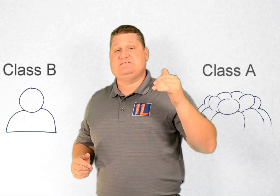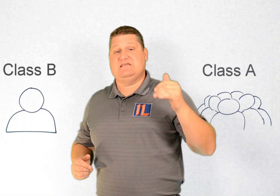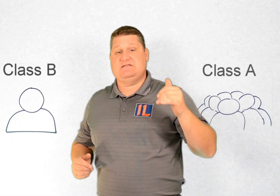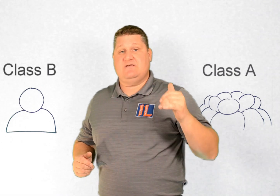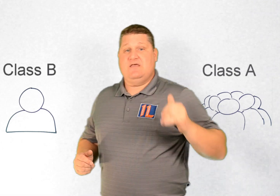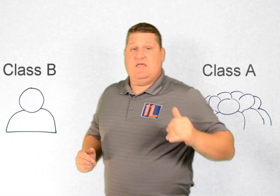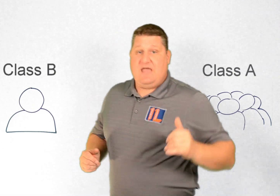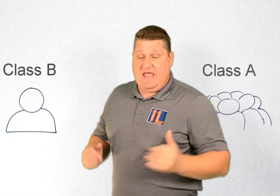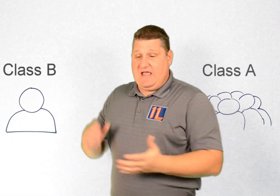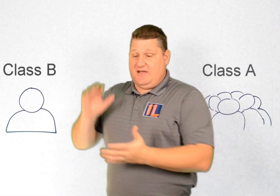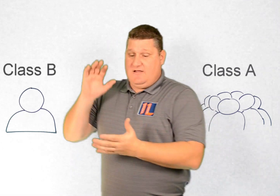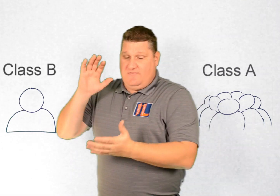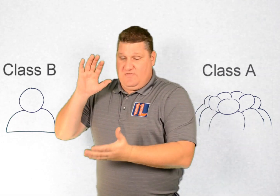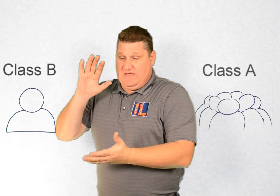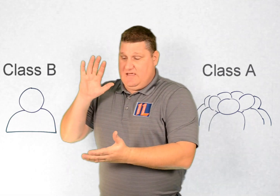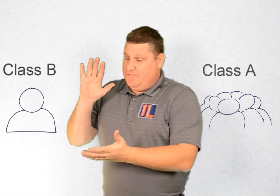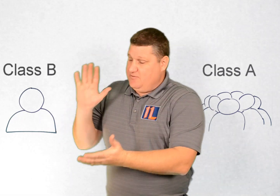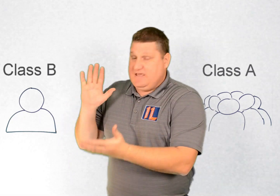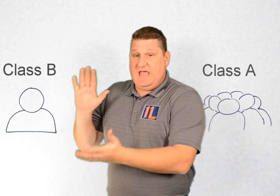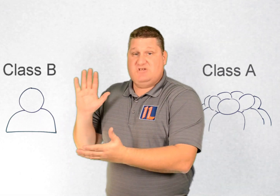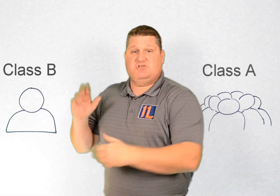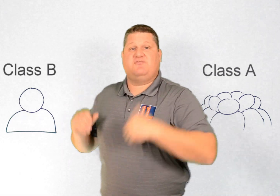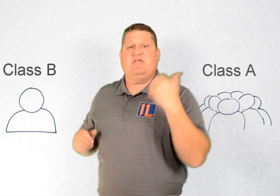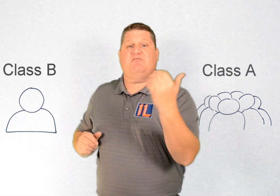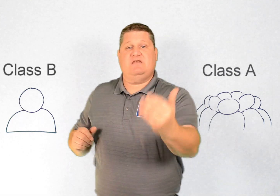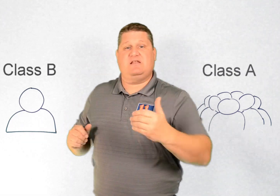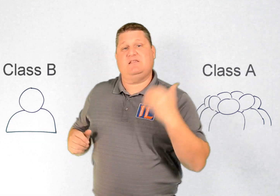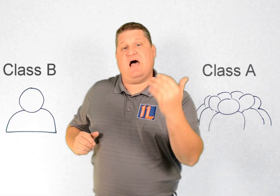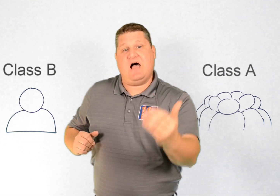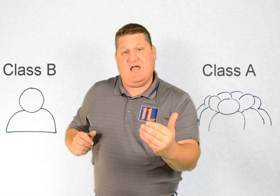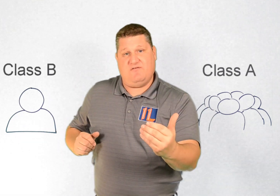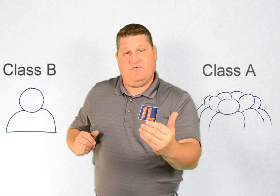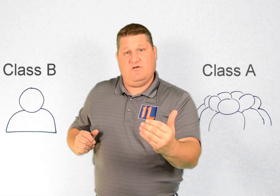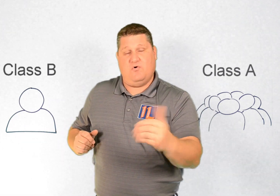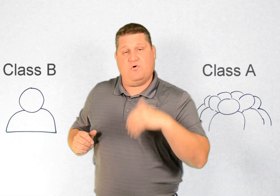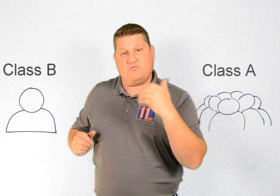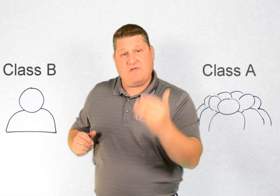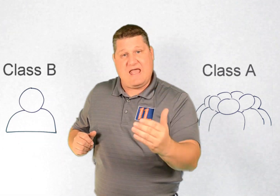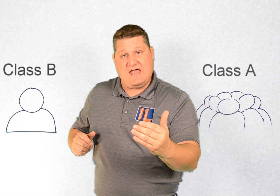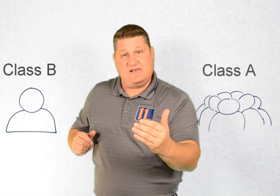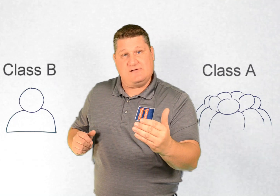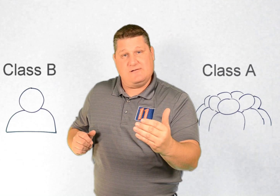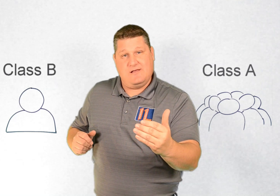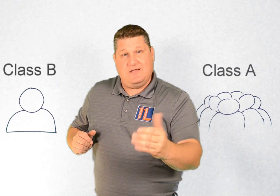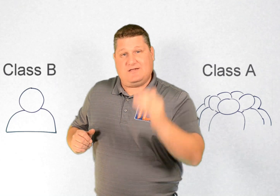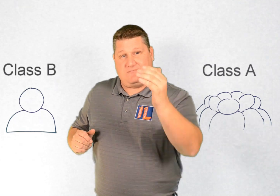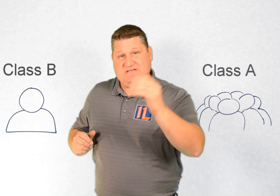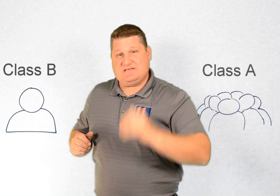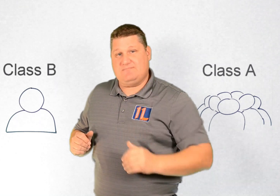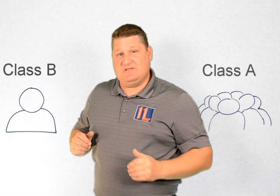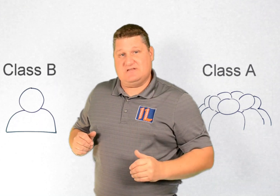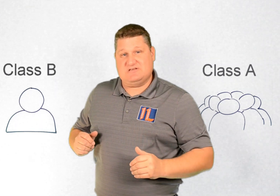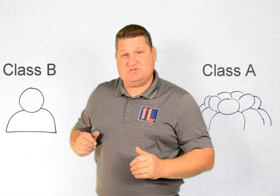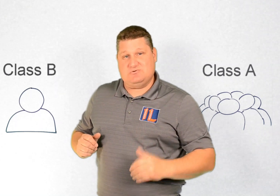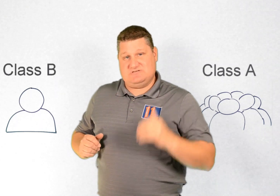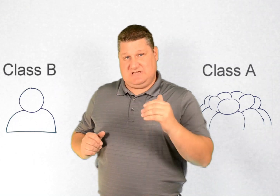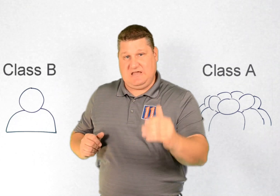pacing and the implication of hearing it live or read can be something that the students